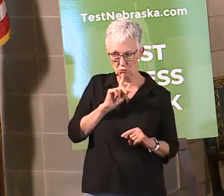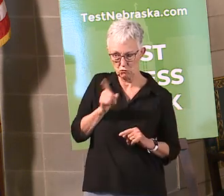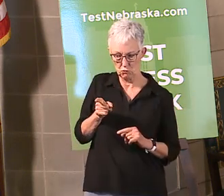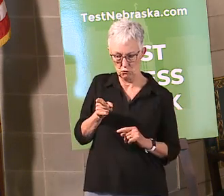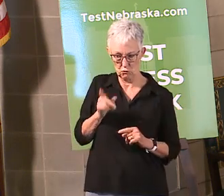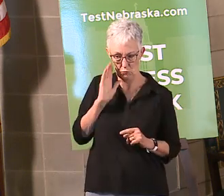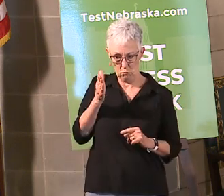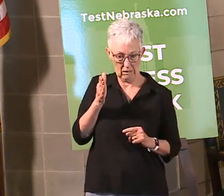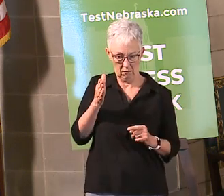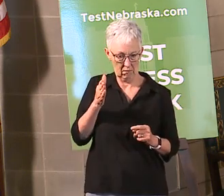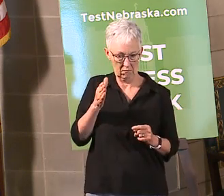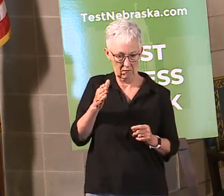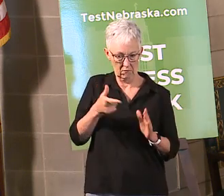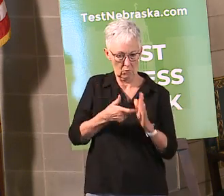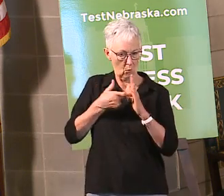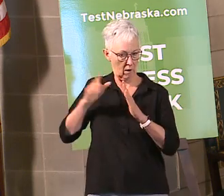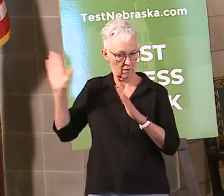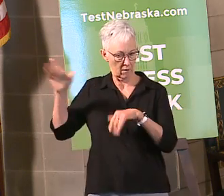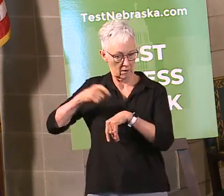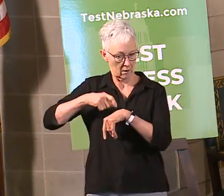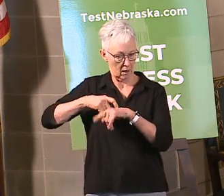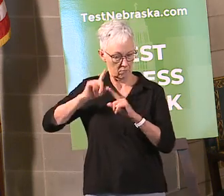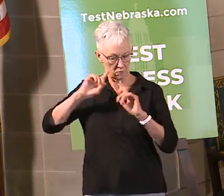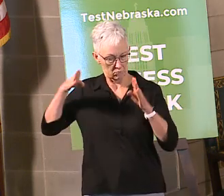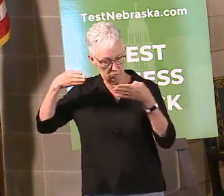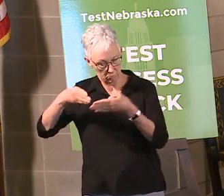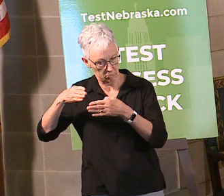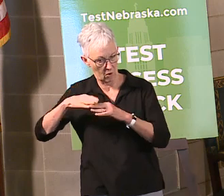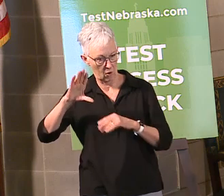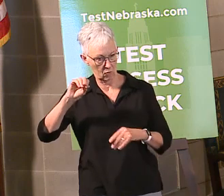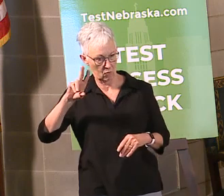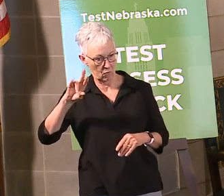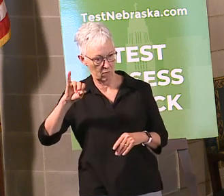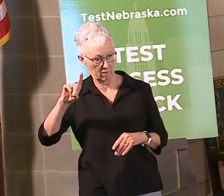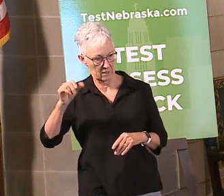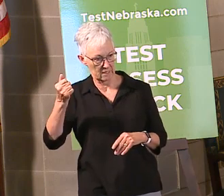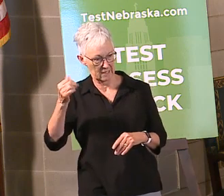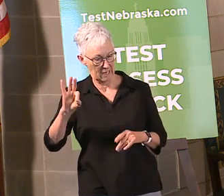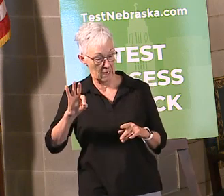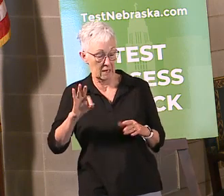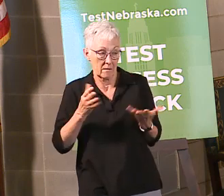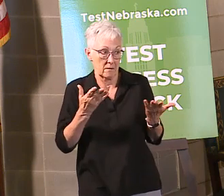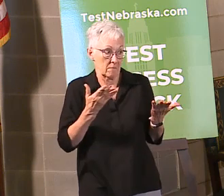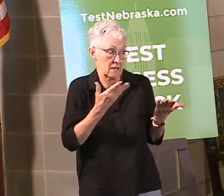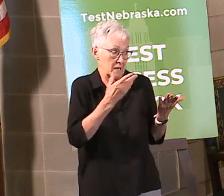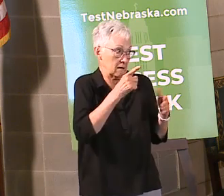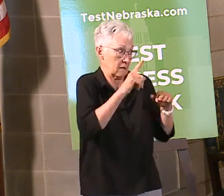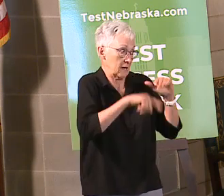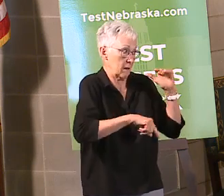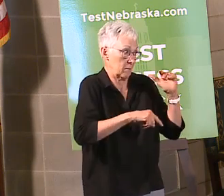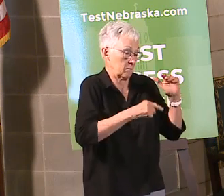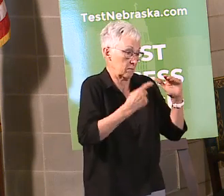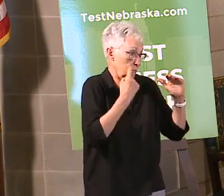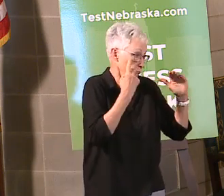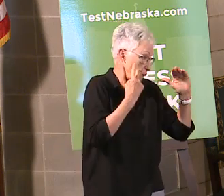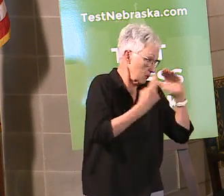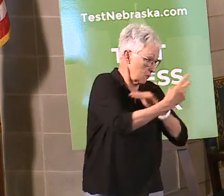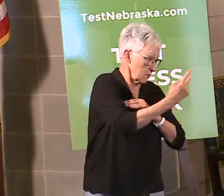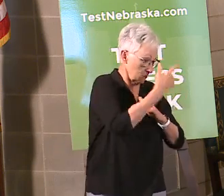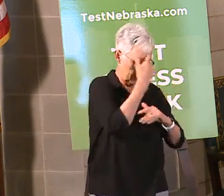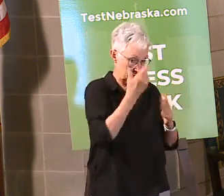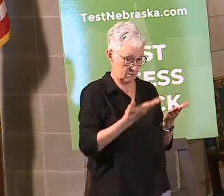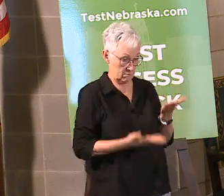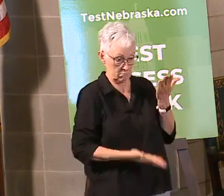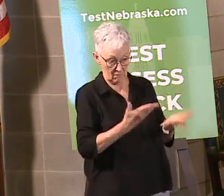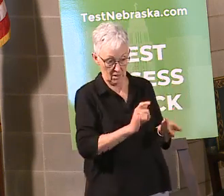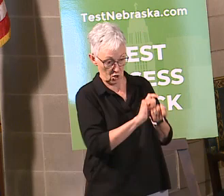happen. This whole pandemic has changed quickly. But at this point, I don't see anything else. The legislature appropriated the money